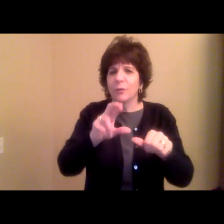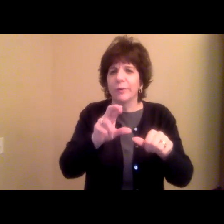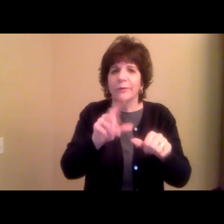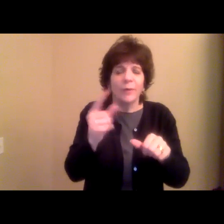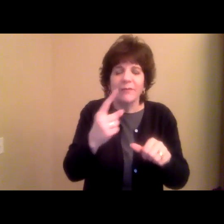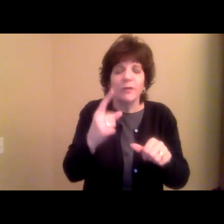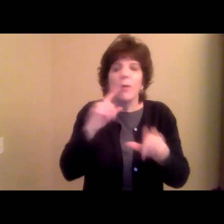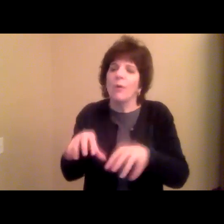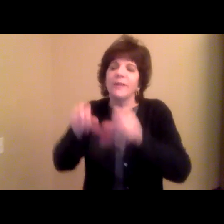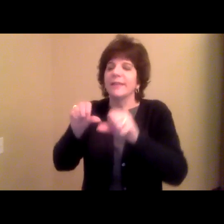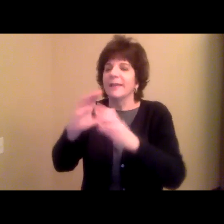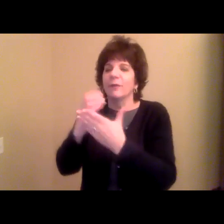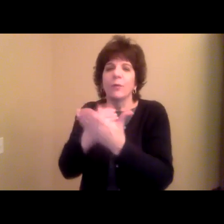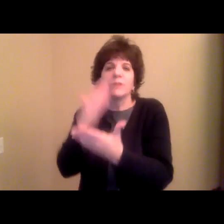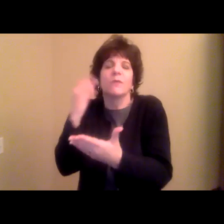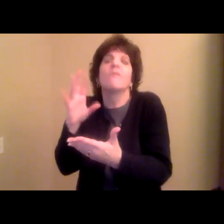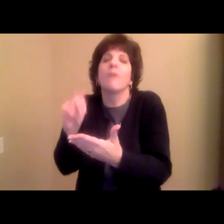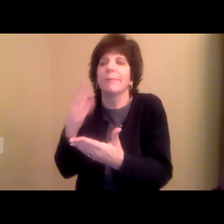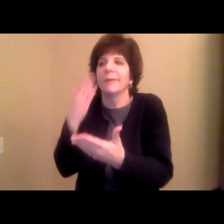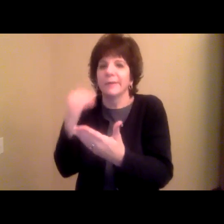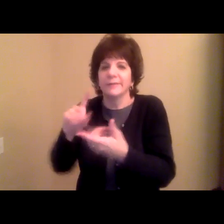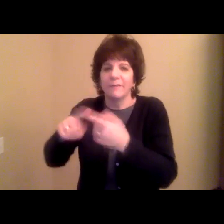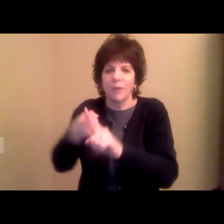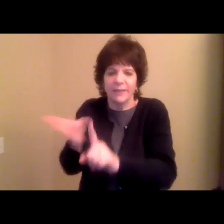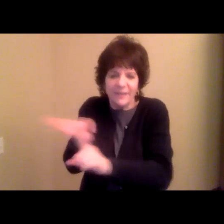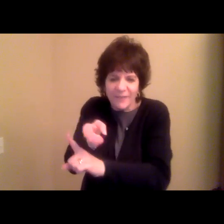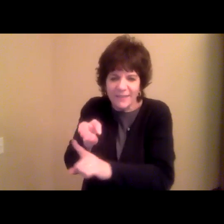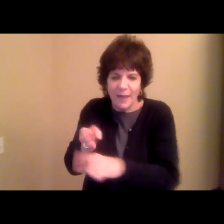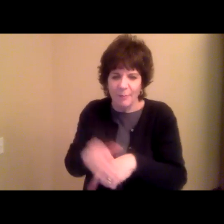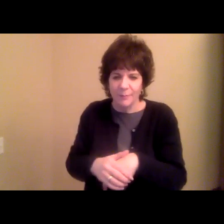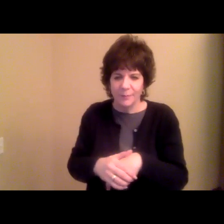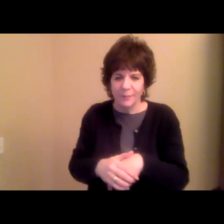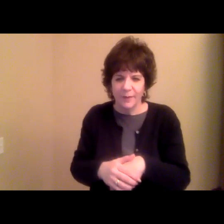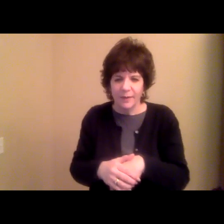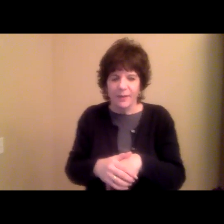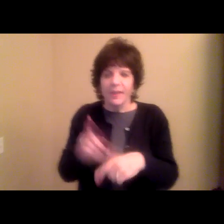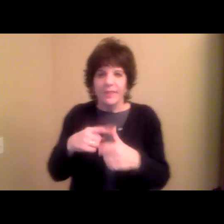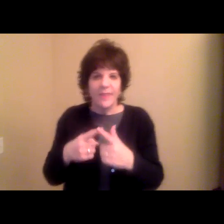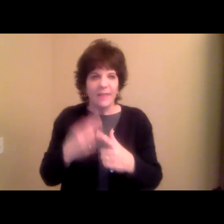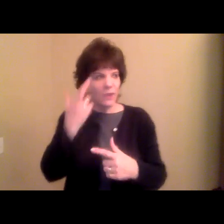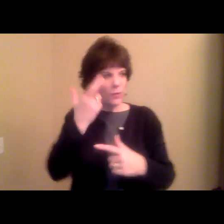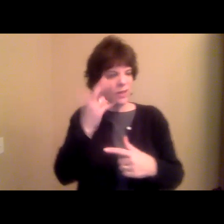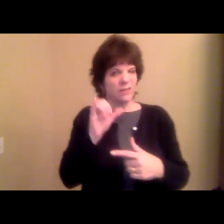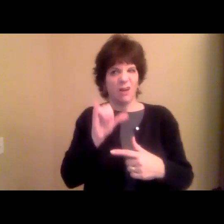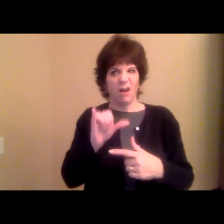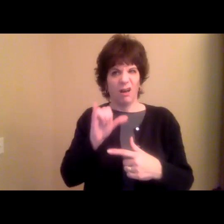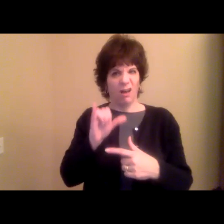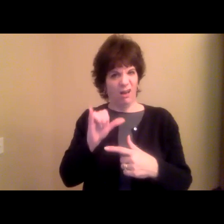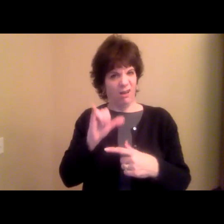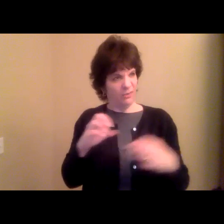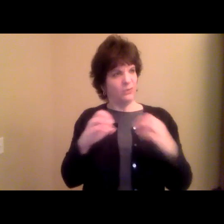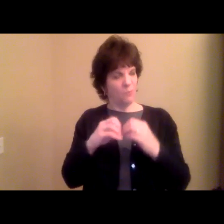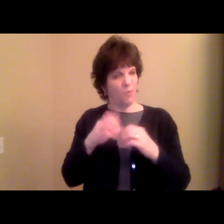just taking that class because, somebody told them. But then they find out that there's more to it than